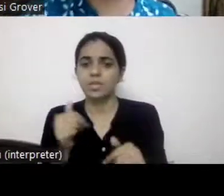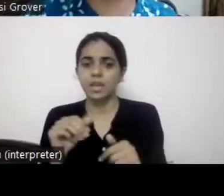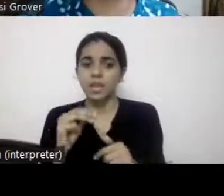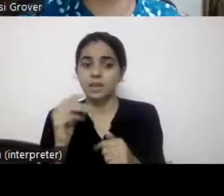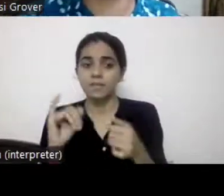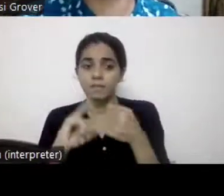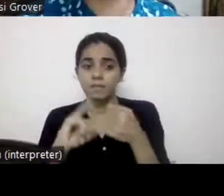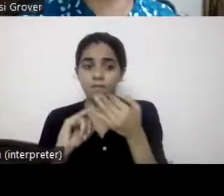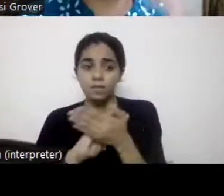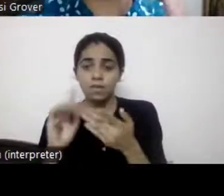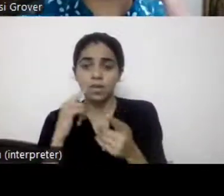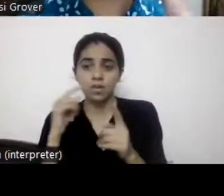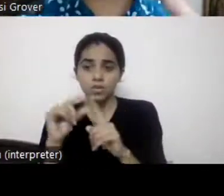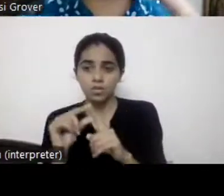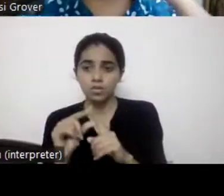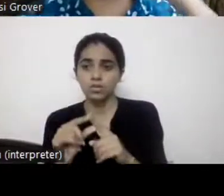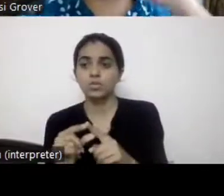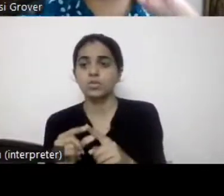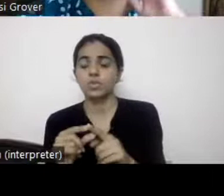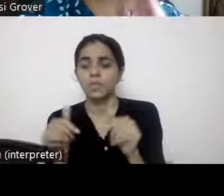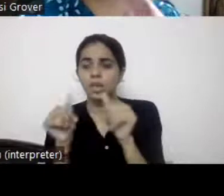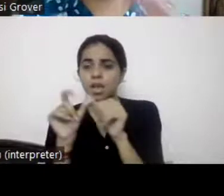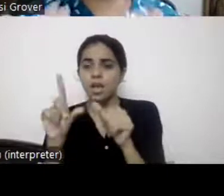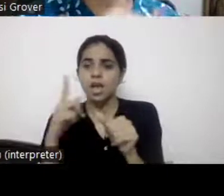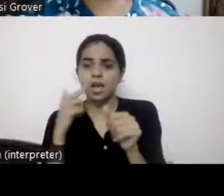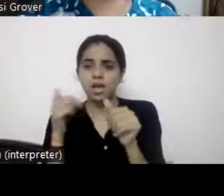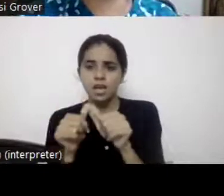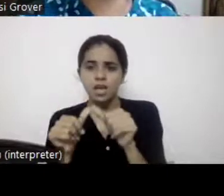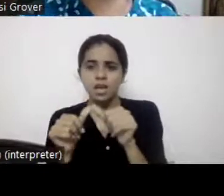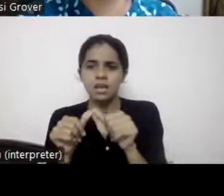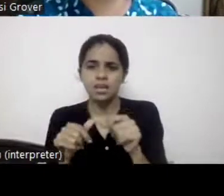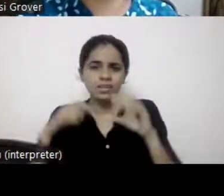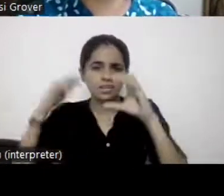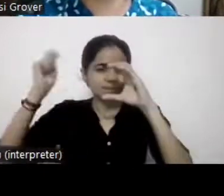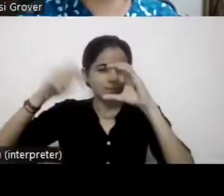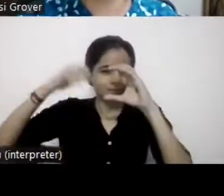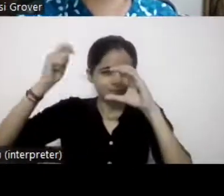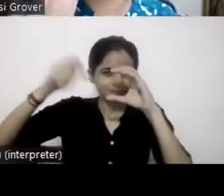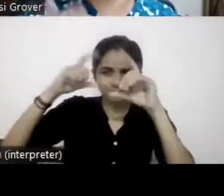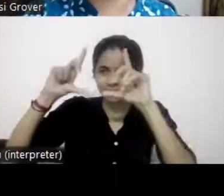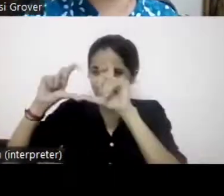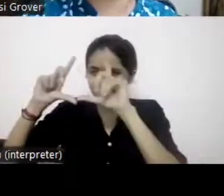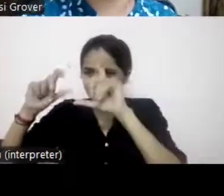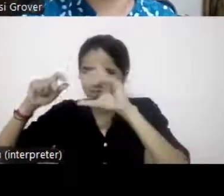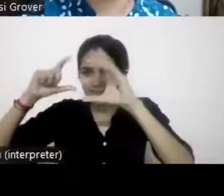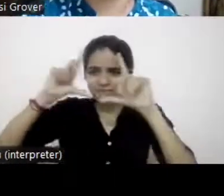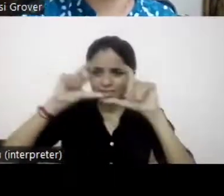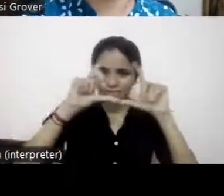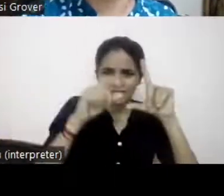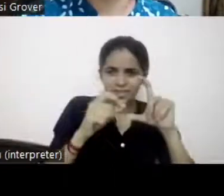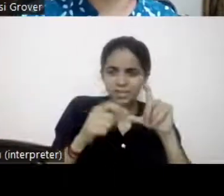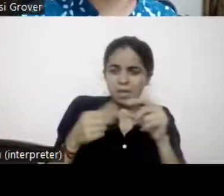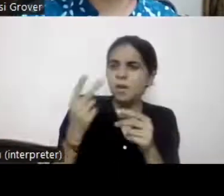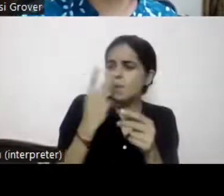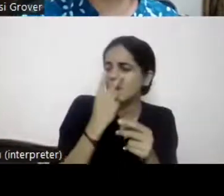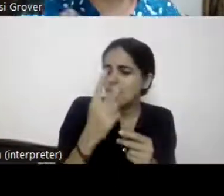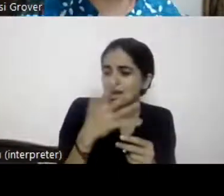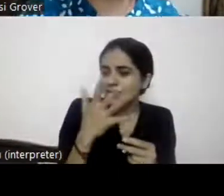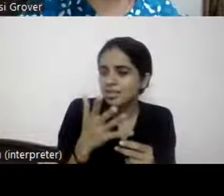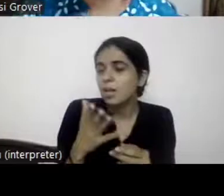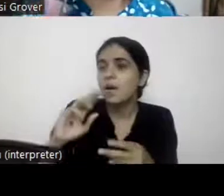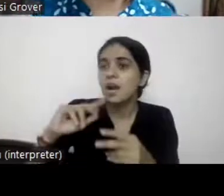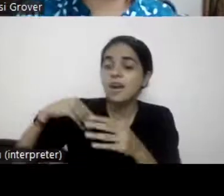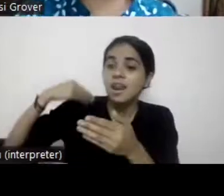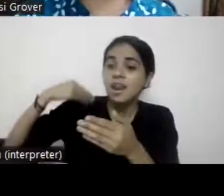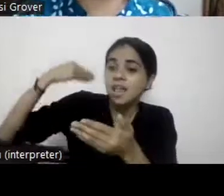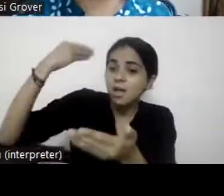a photographer, a blind photographer, who's dealing with somebody who has gained the eyesight back. So what is her